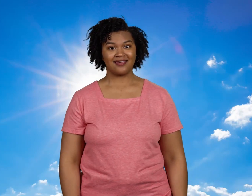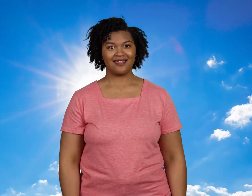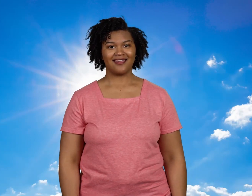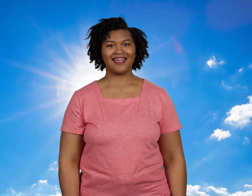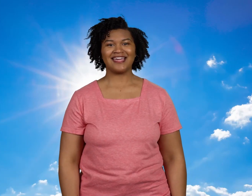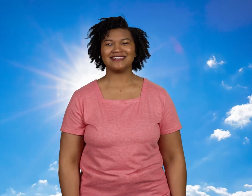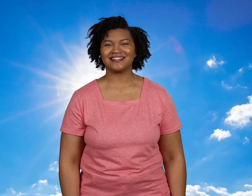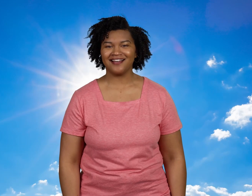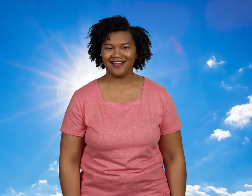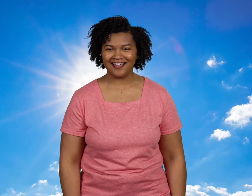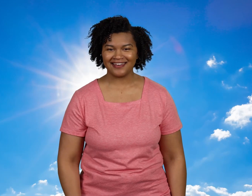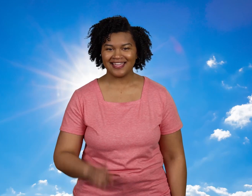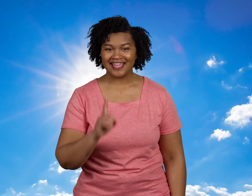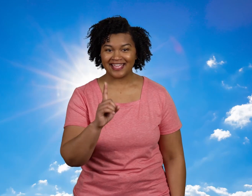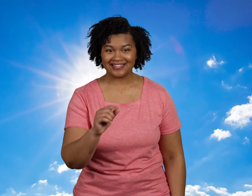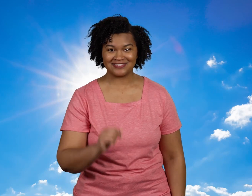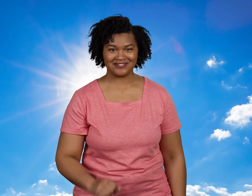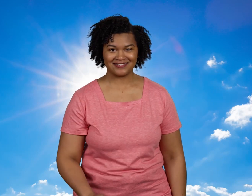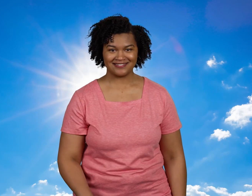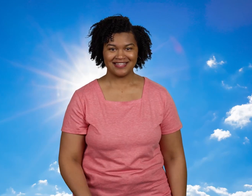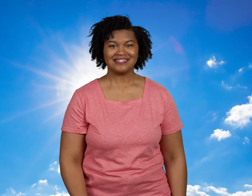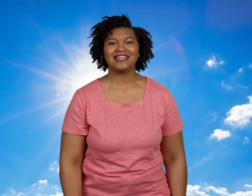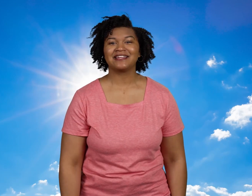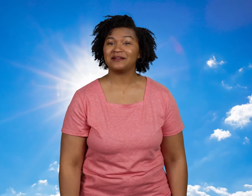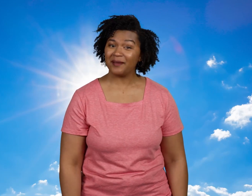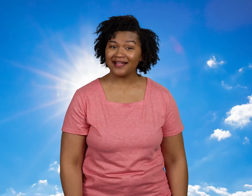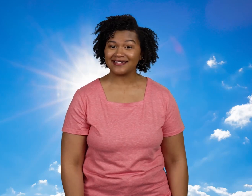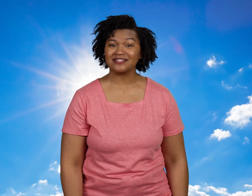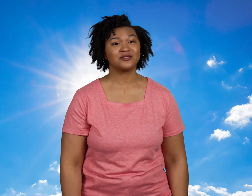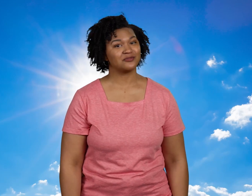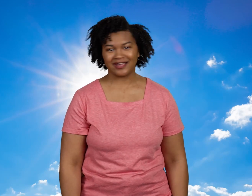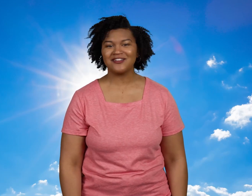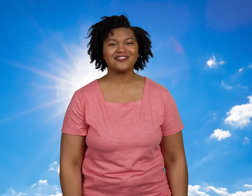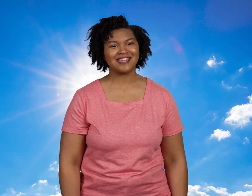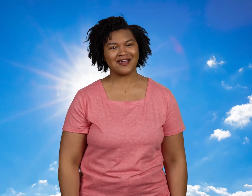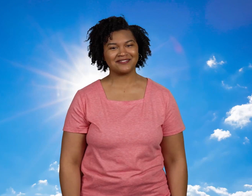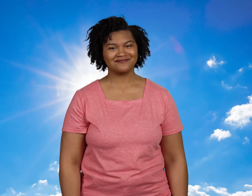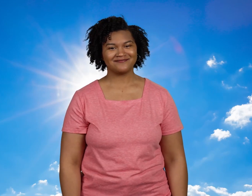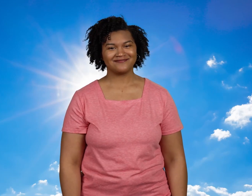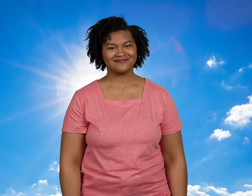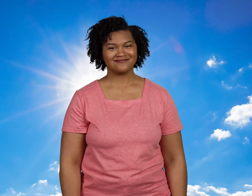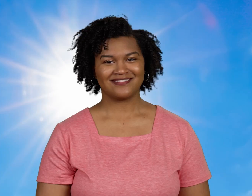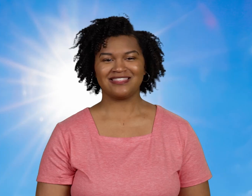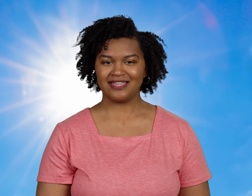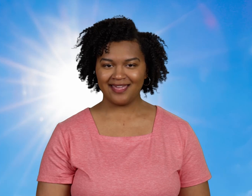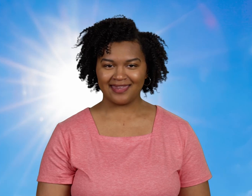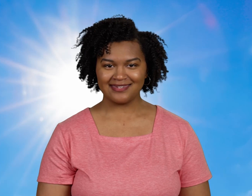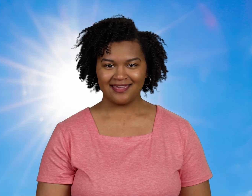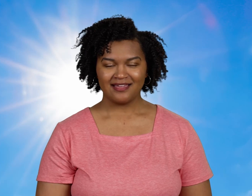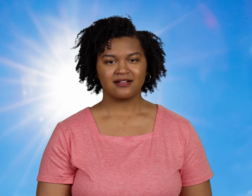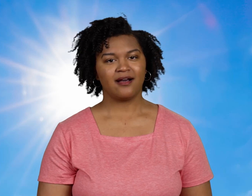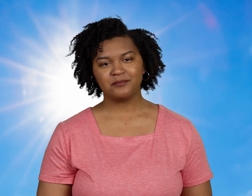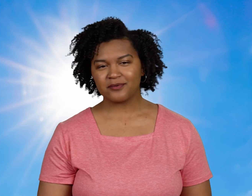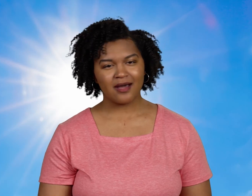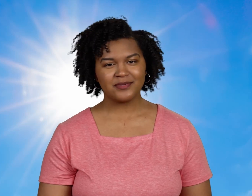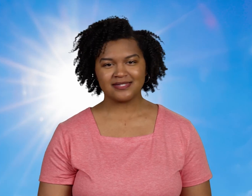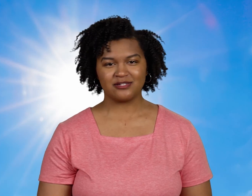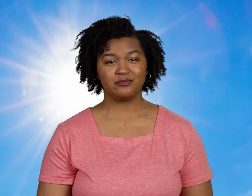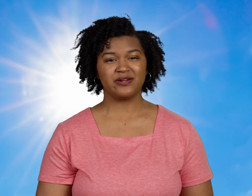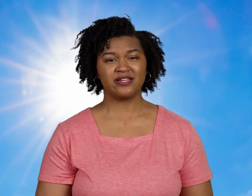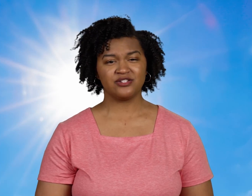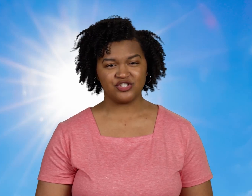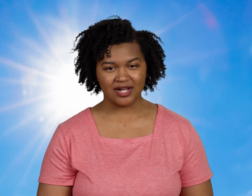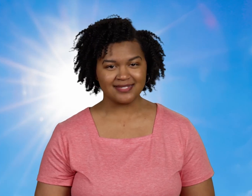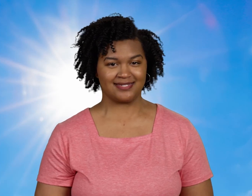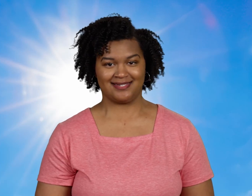things. And God answered, telling Habakkuk to write it all down. In the end, God promises